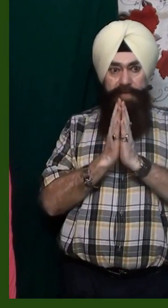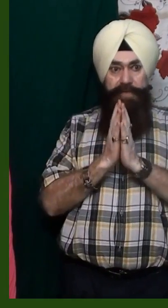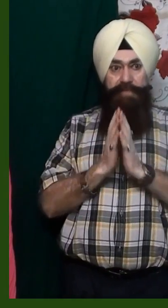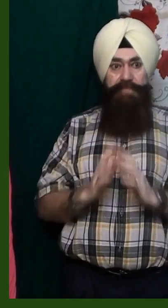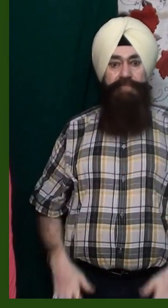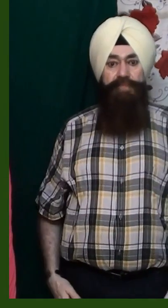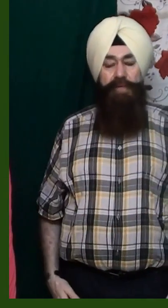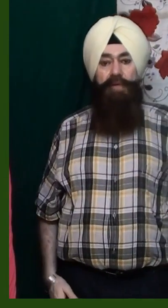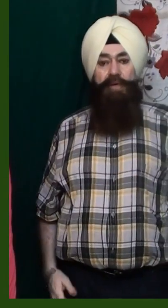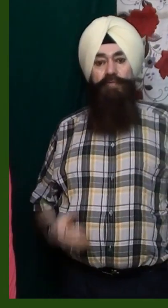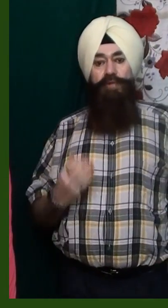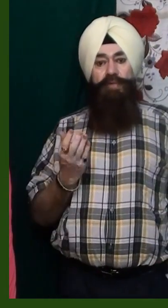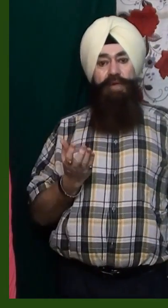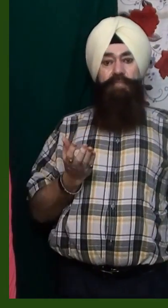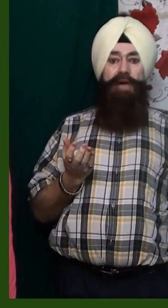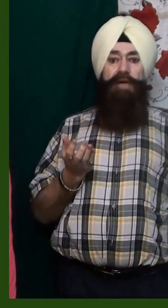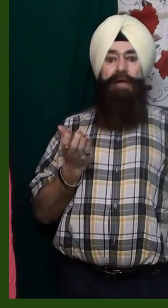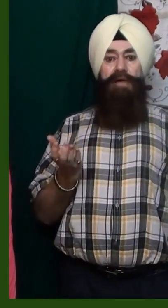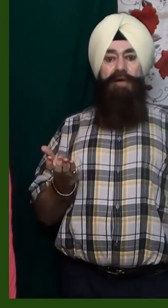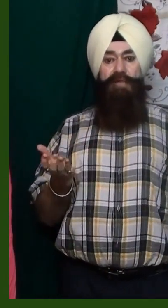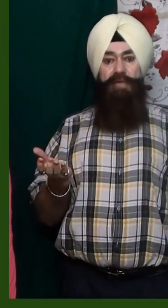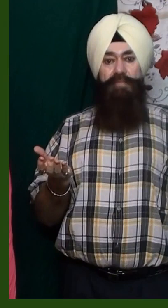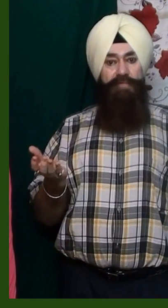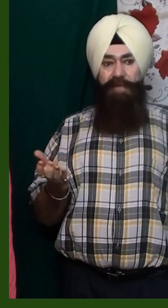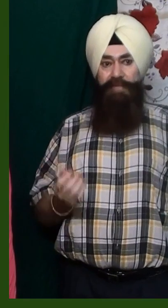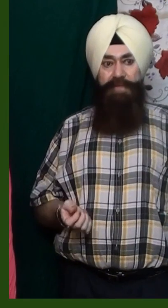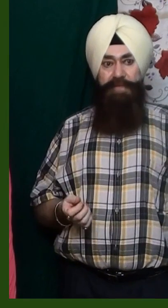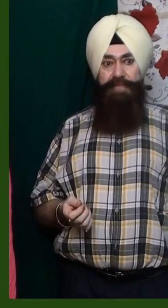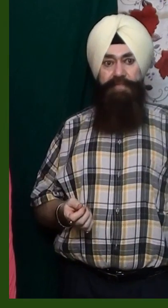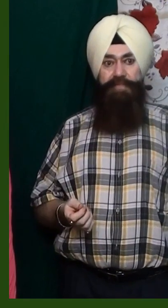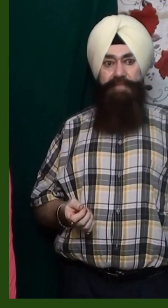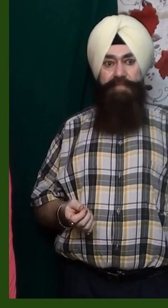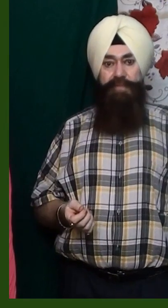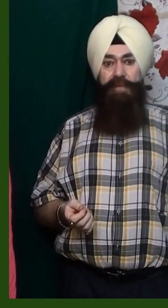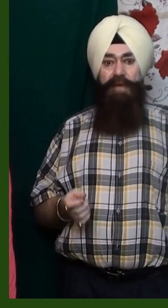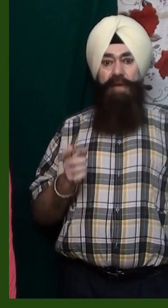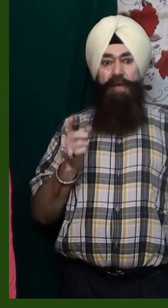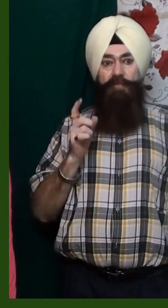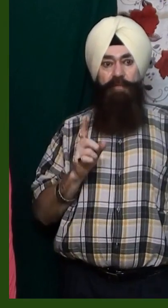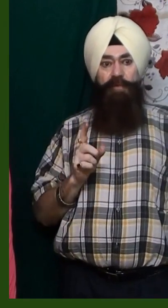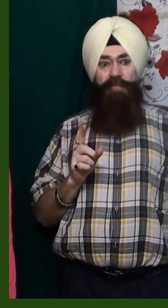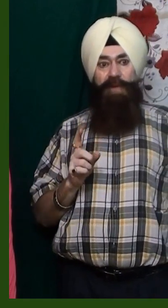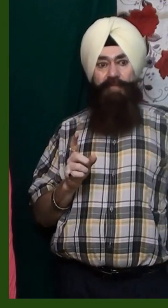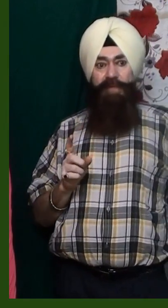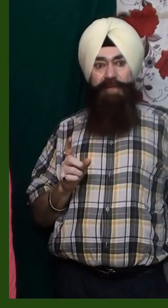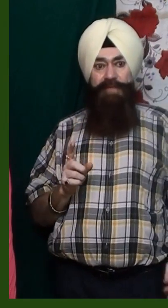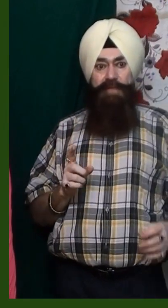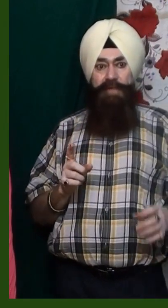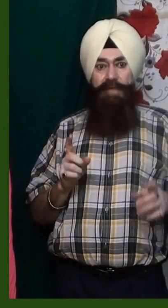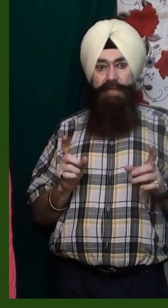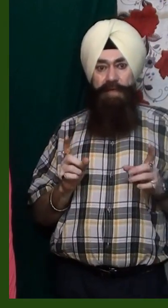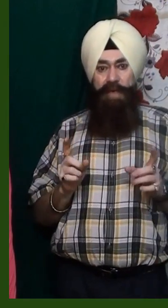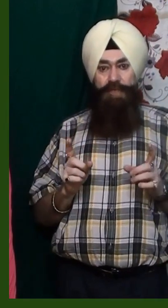idea of fields. What do we mean by a frame of reference? A frame of